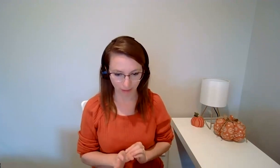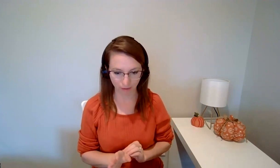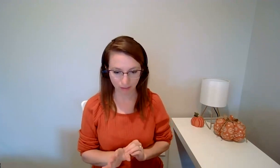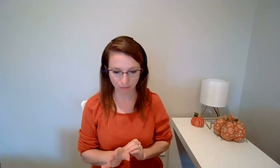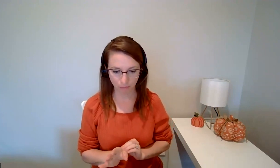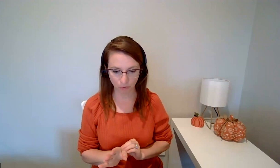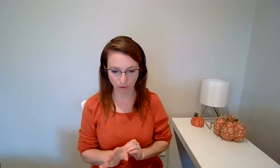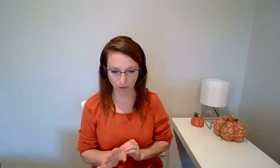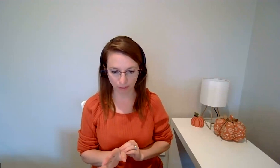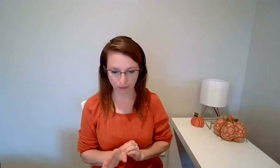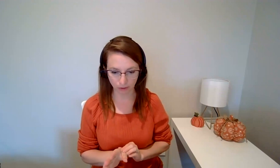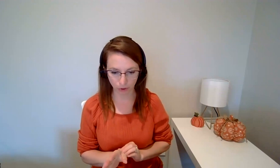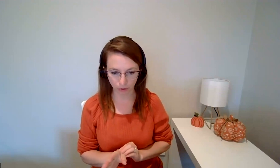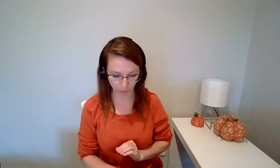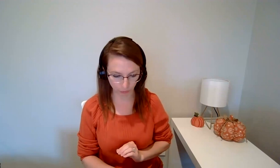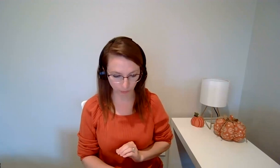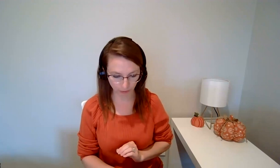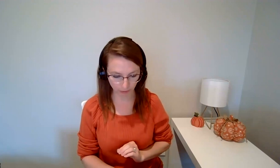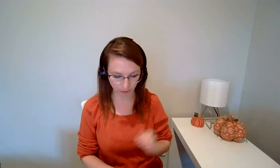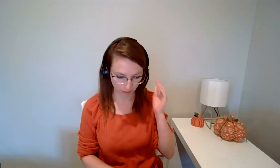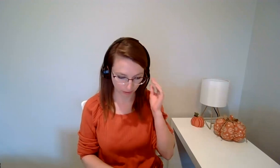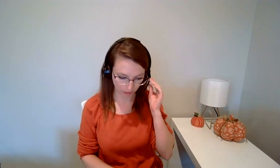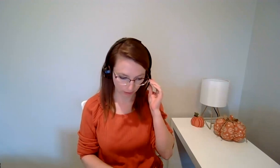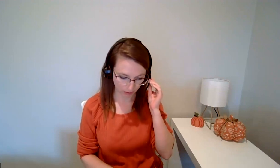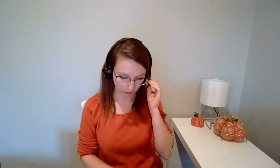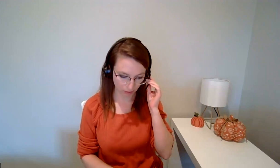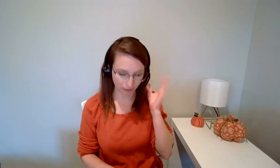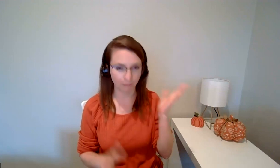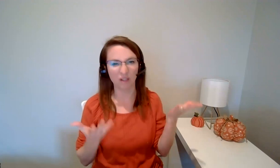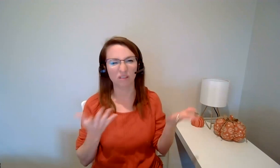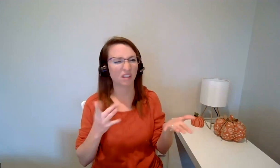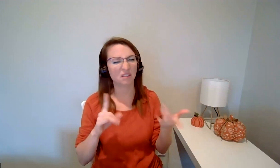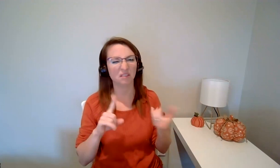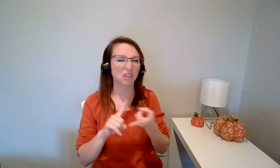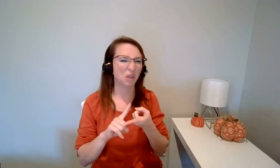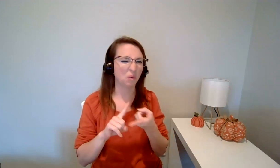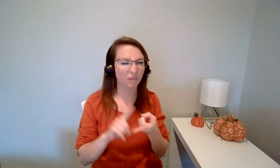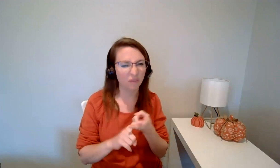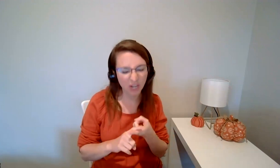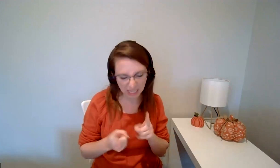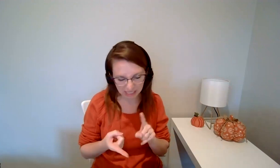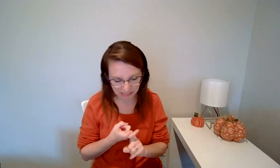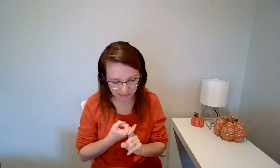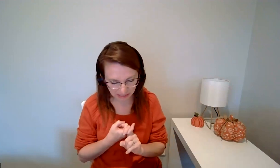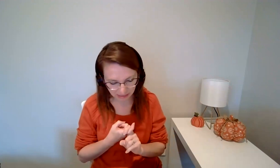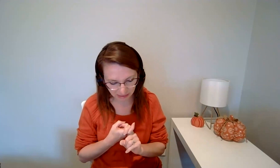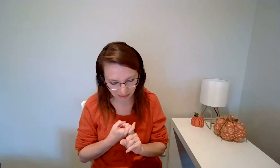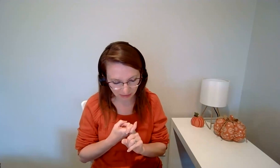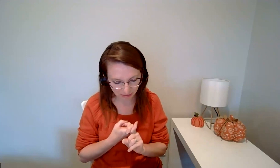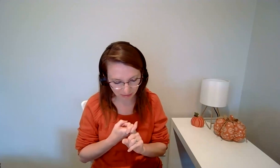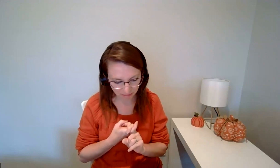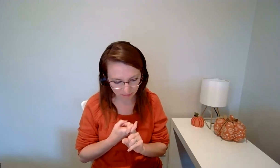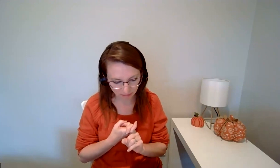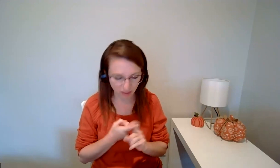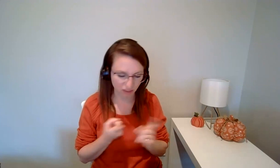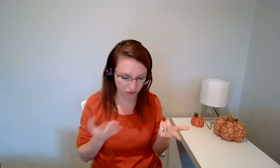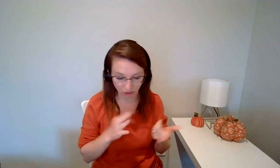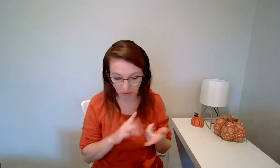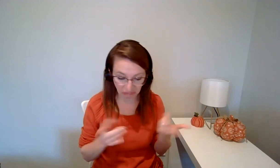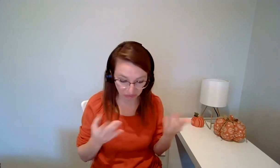Let's move on to talking about, friends. Actually, I only have a few